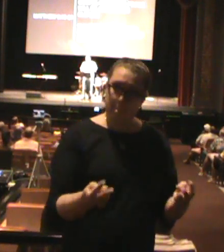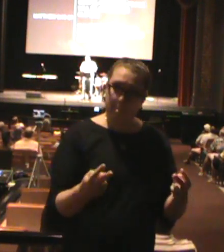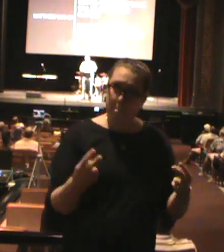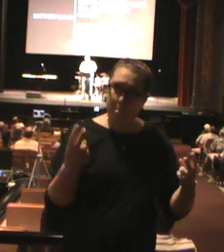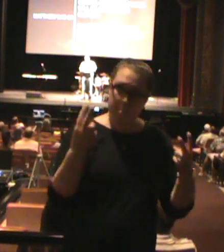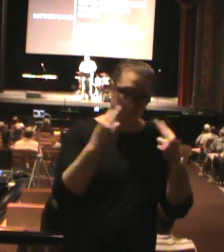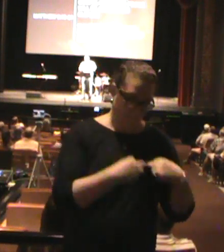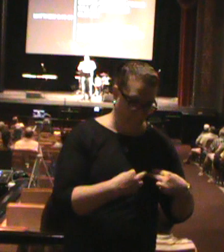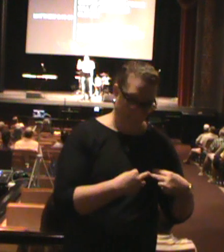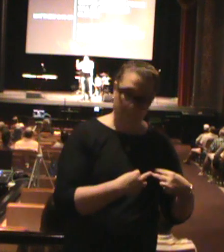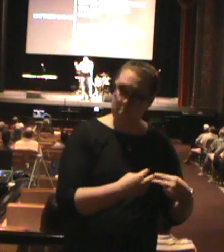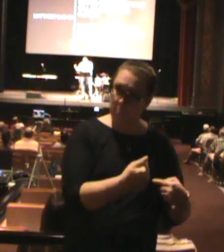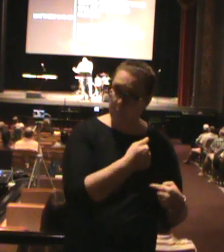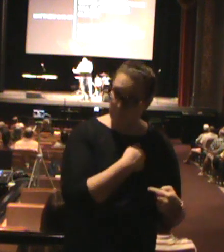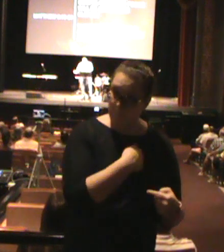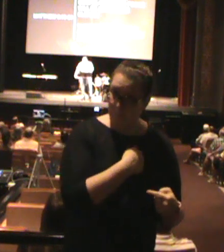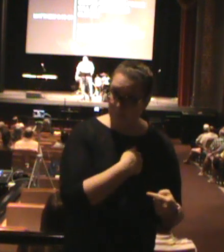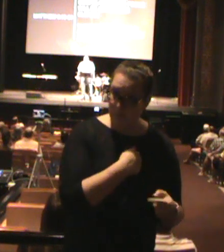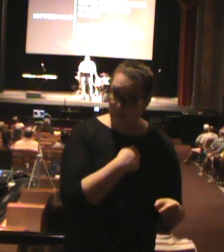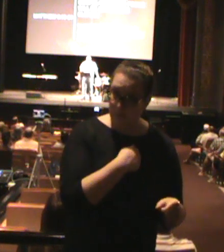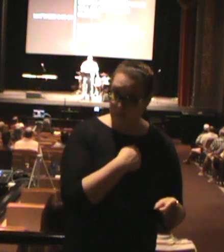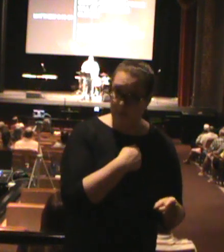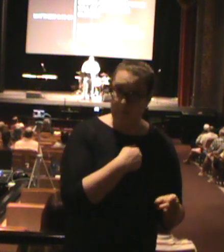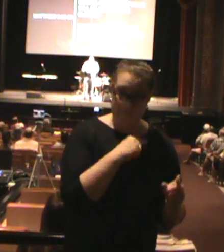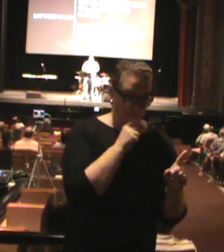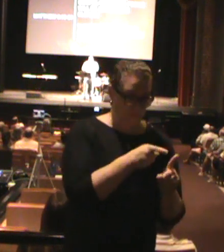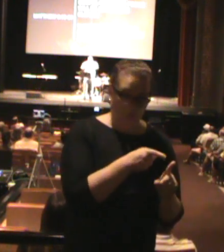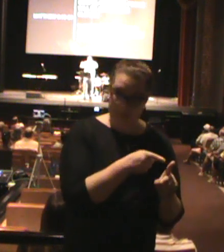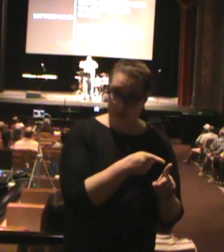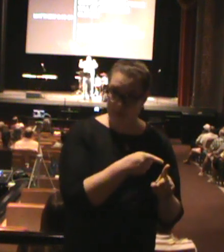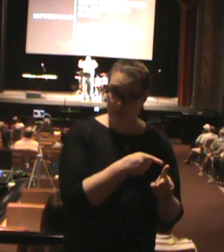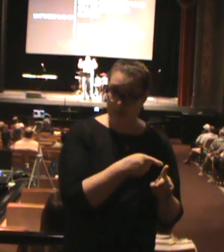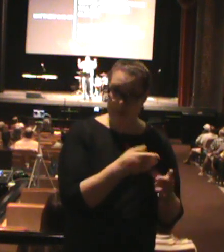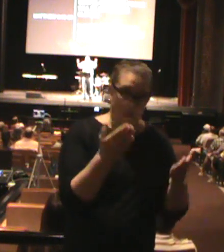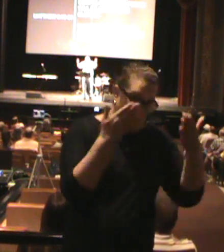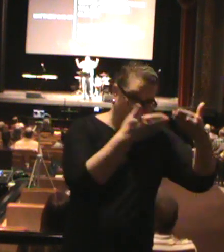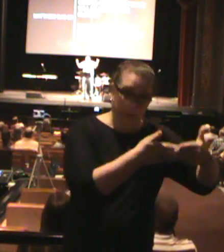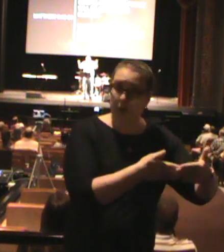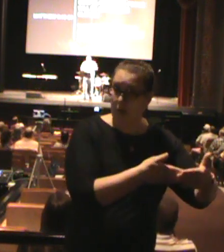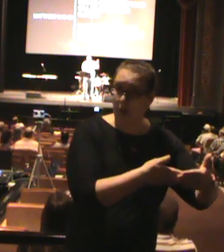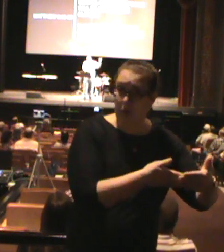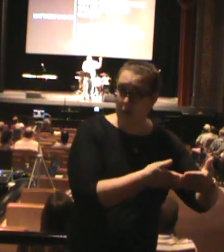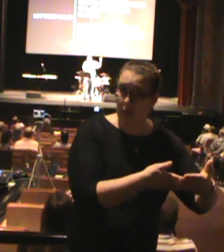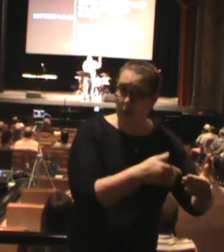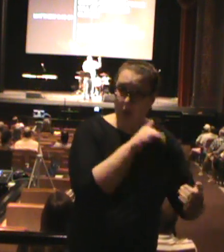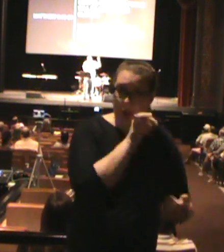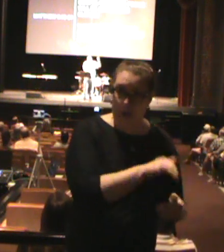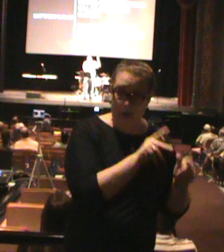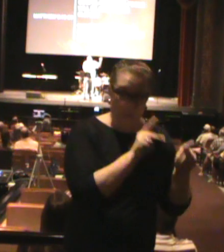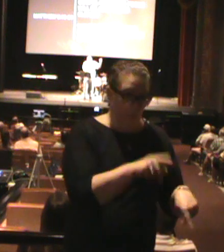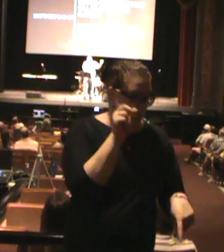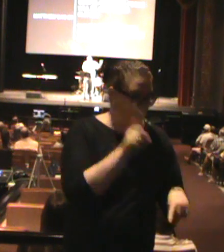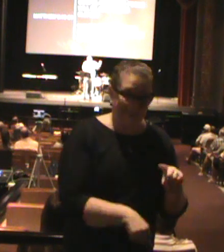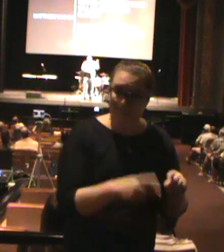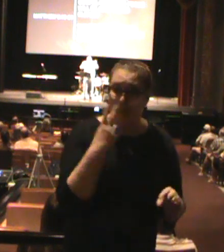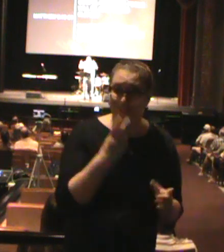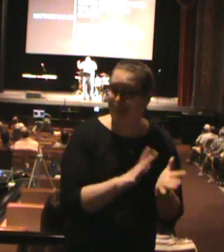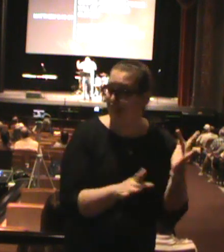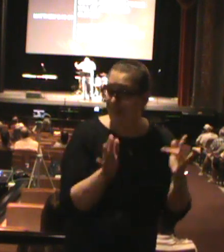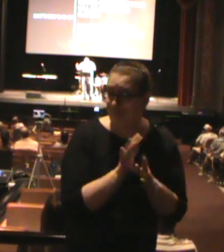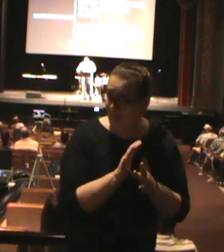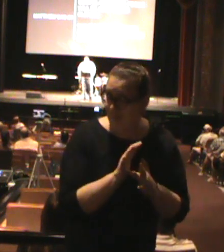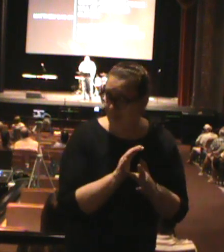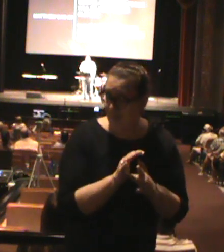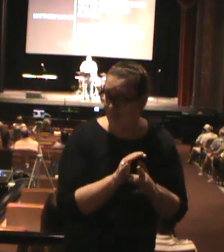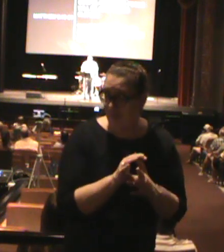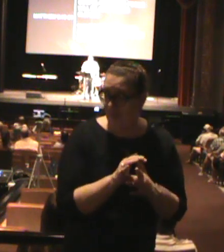with self that they don't see Christ. The light is someone who's trying to see how they can use what they have been blessed with for